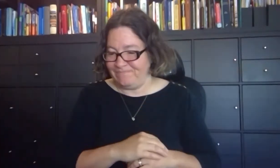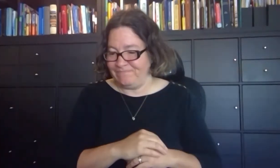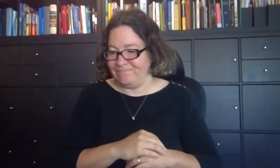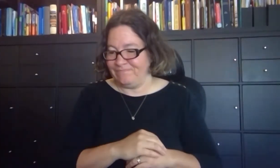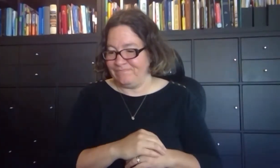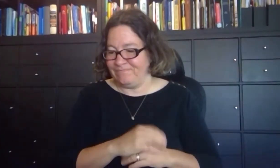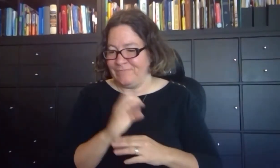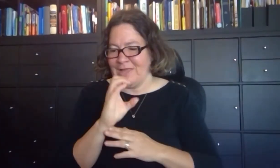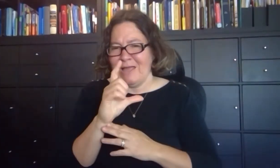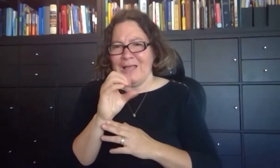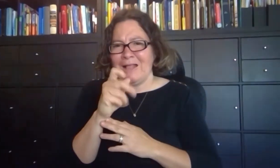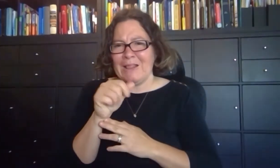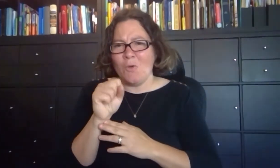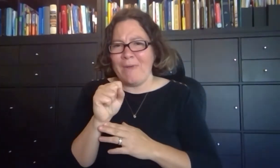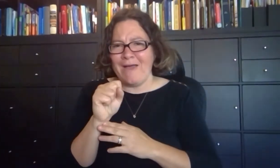But the irony is this: